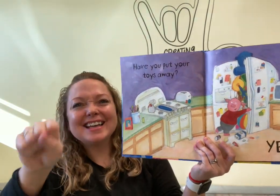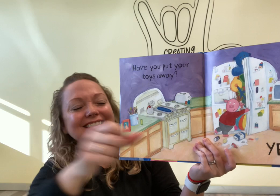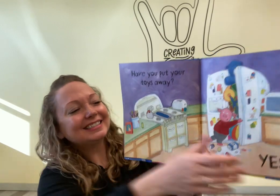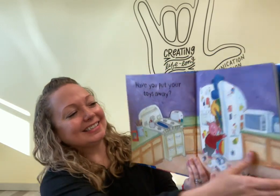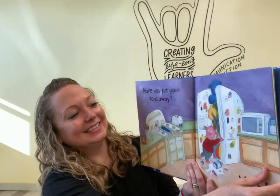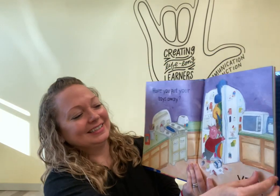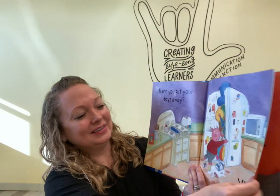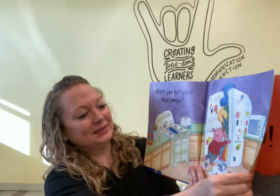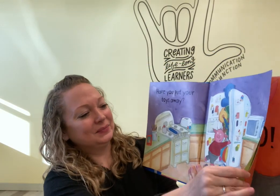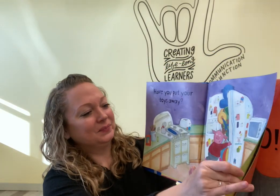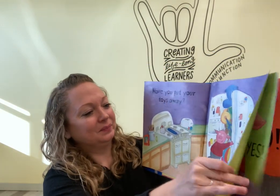Yes.